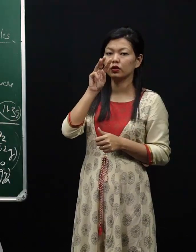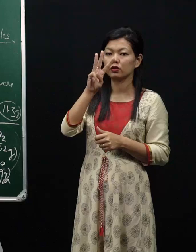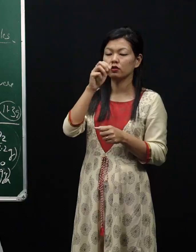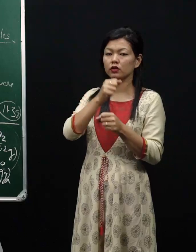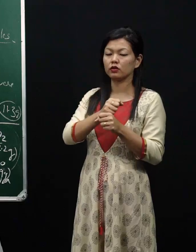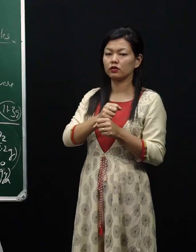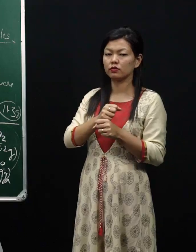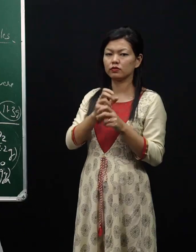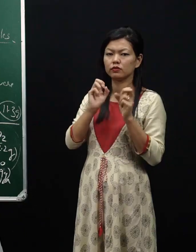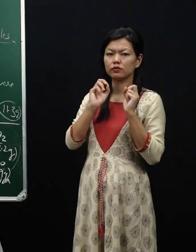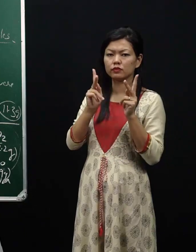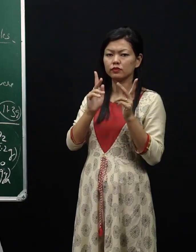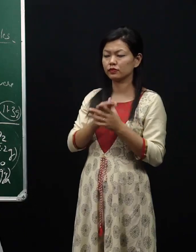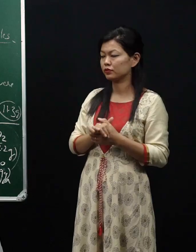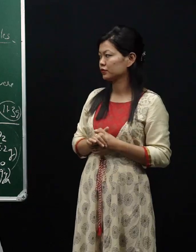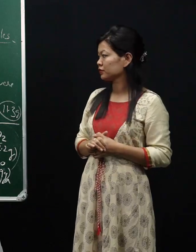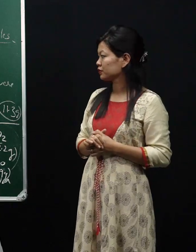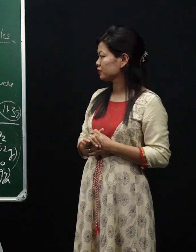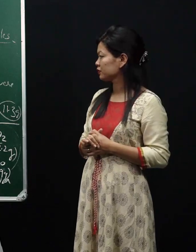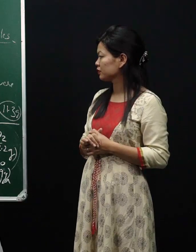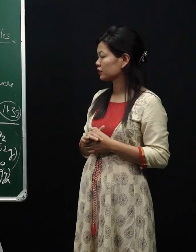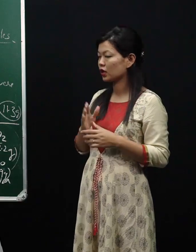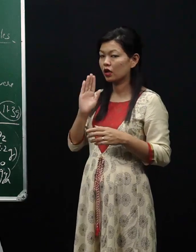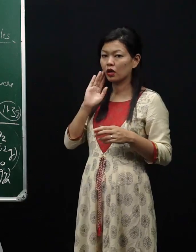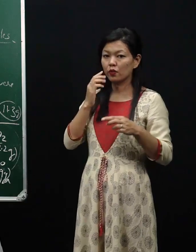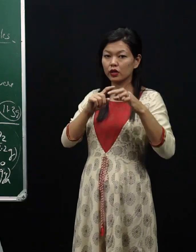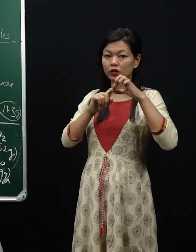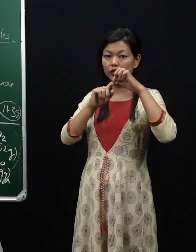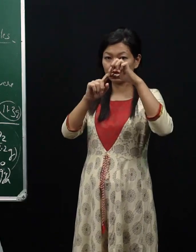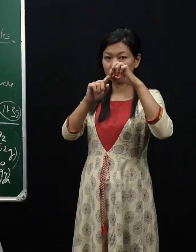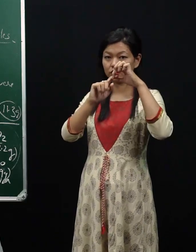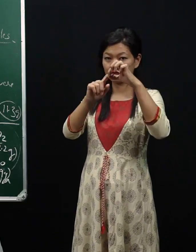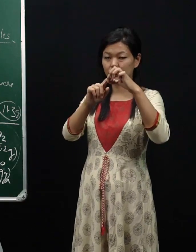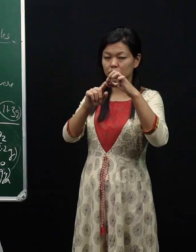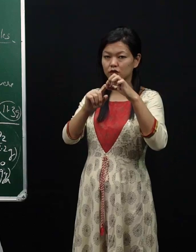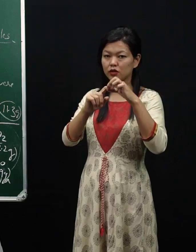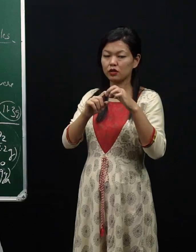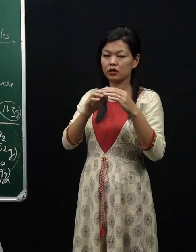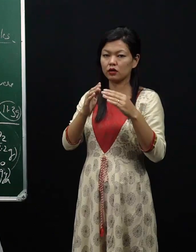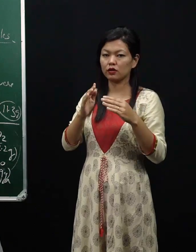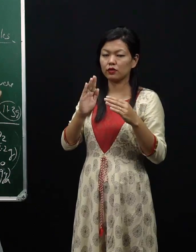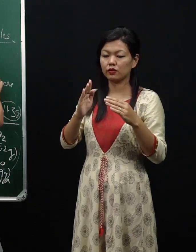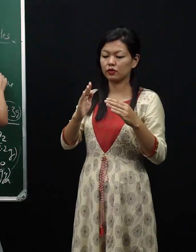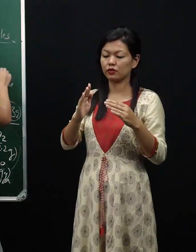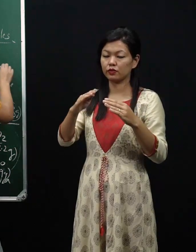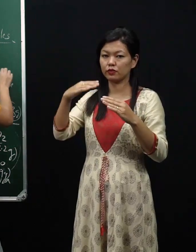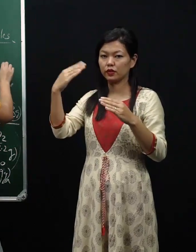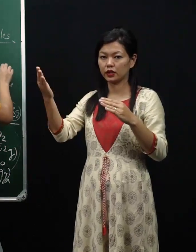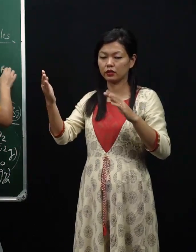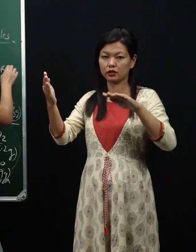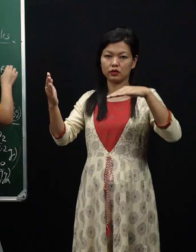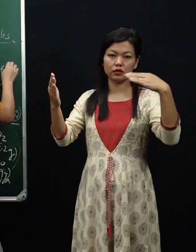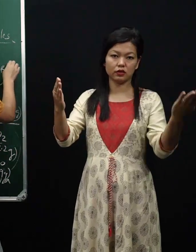Clear, students? So means if, whenever in the question, if you get product, means that is the right hand side, okay? Product means right hand